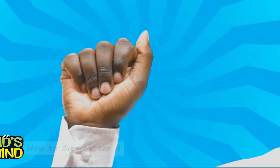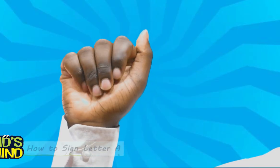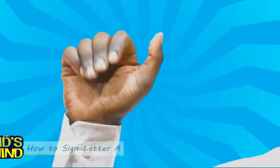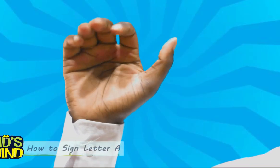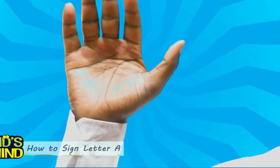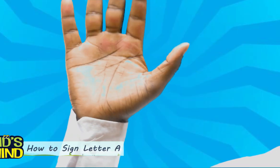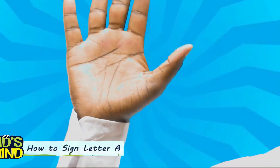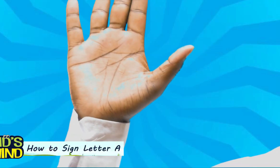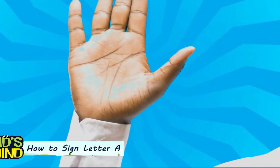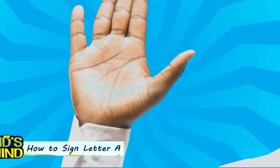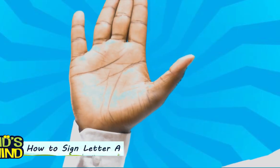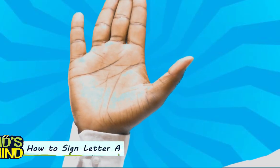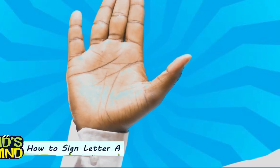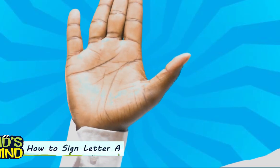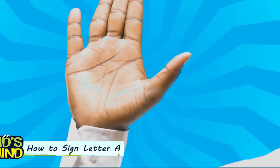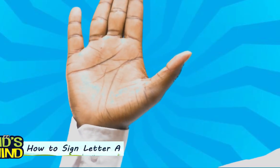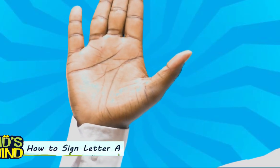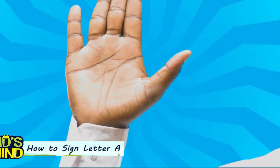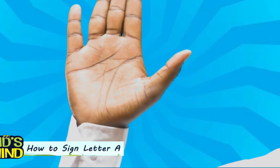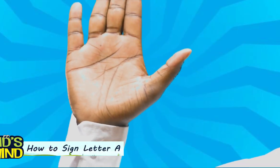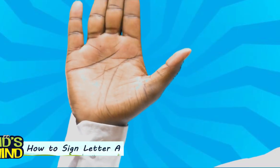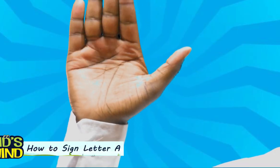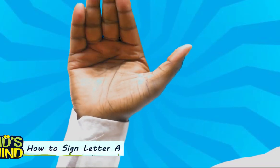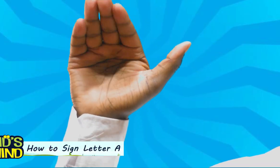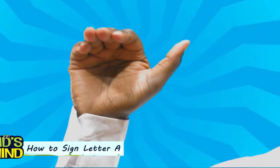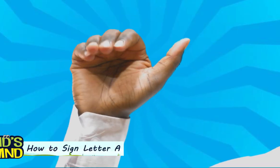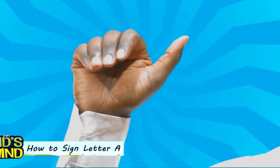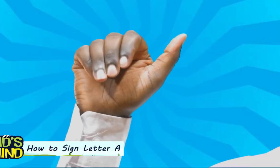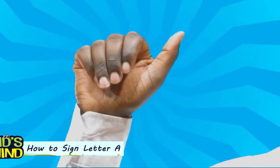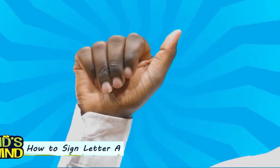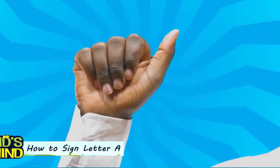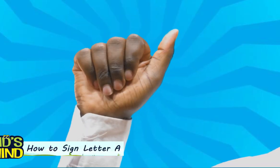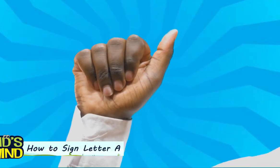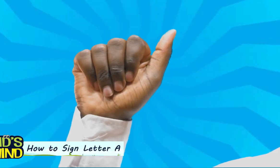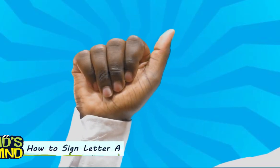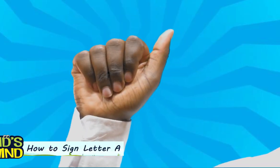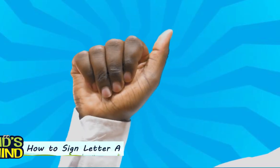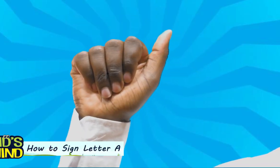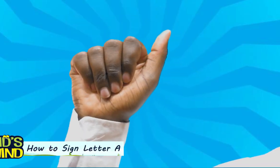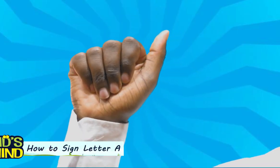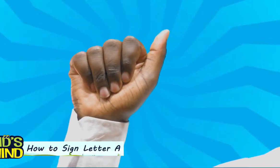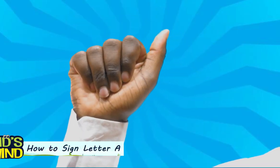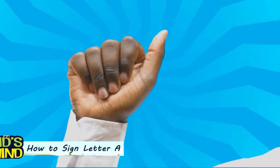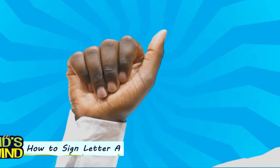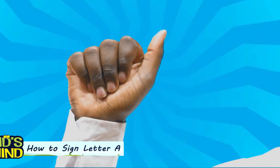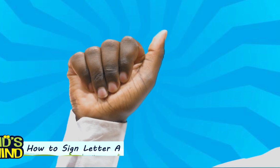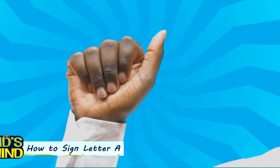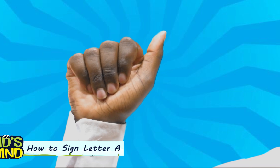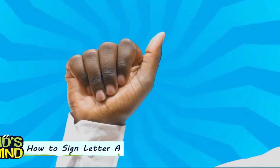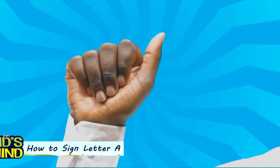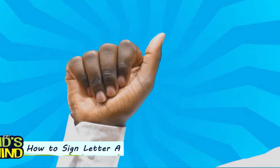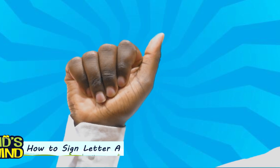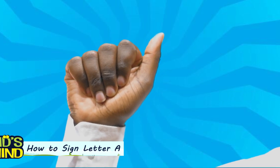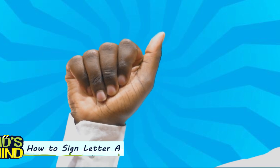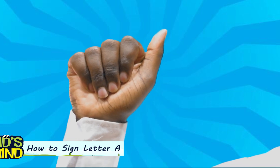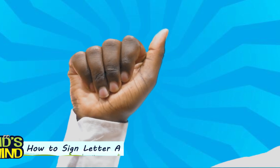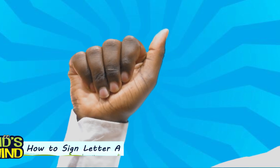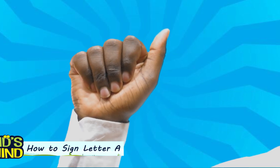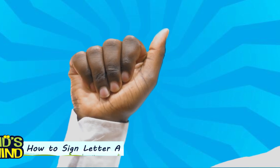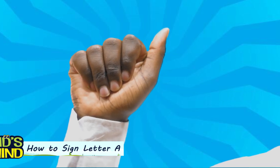Again, you use your open palm. You fold the 4 fingers. You remain with the thumb finger. Then